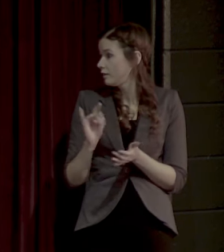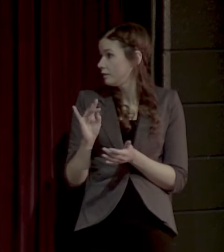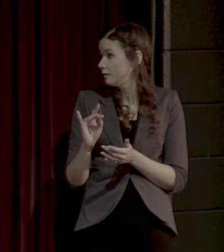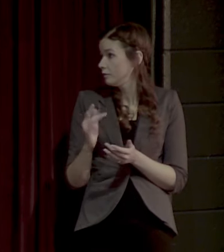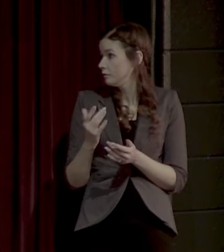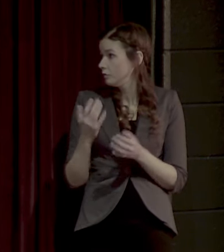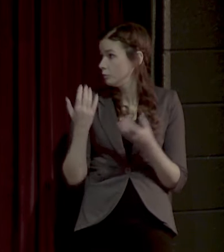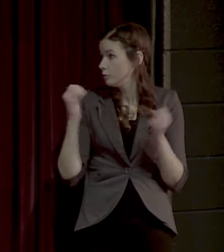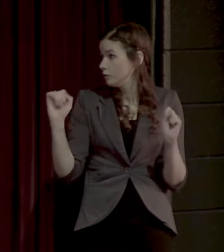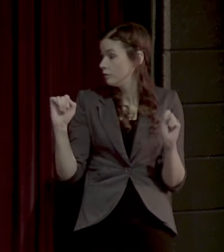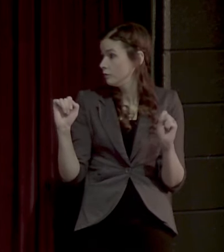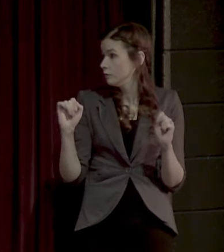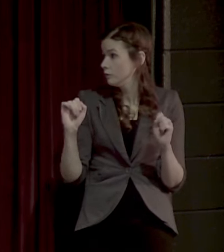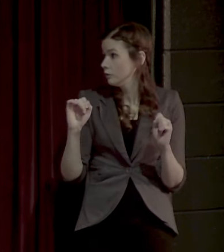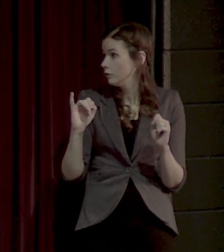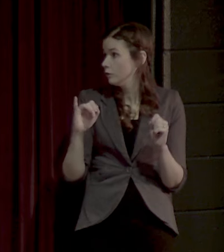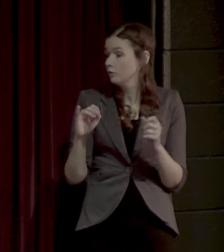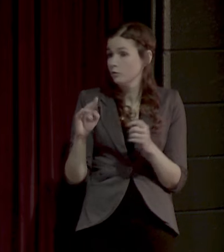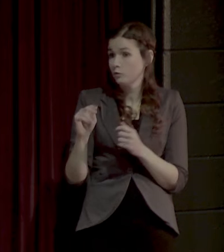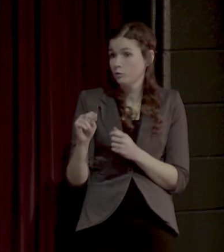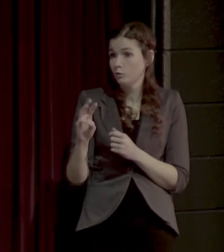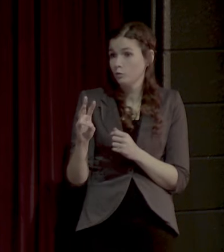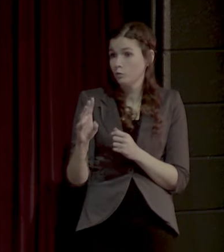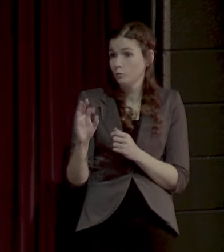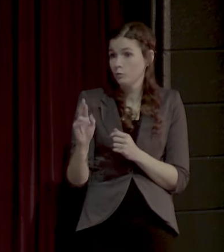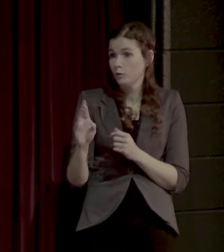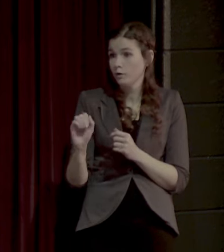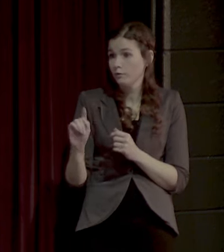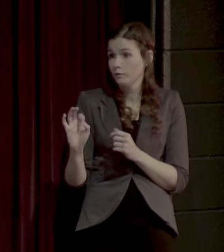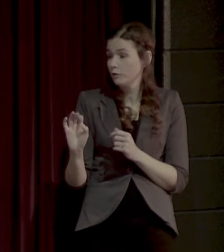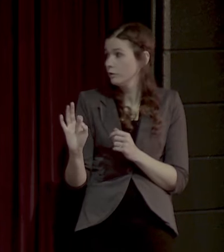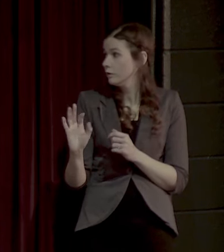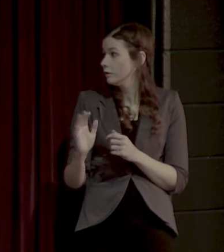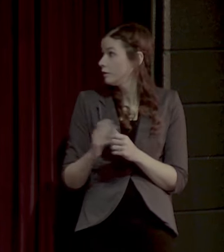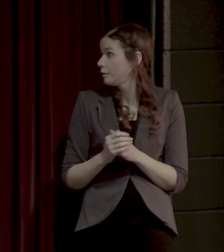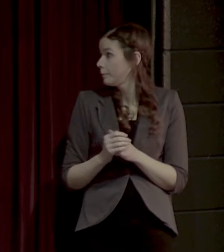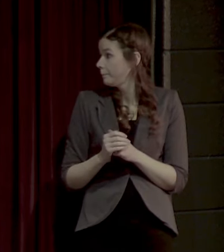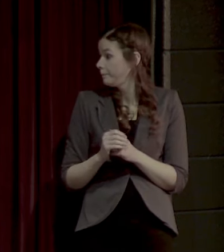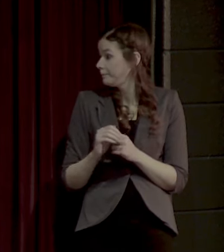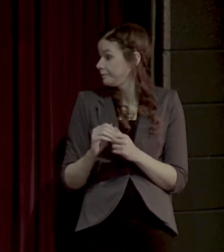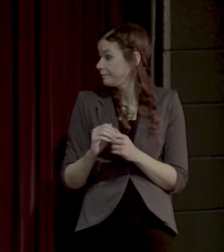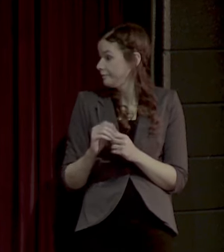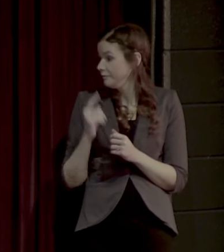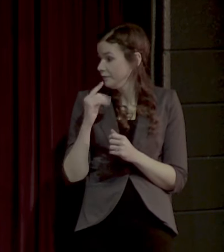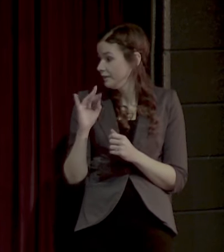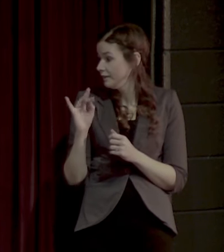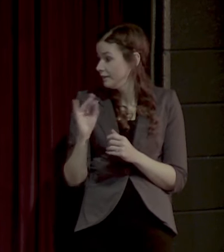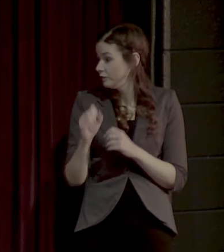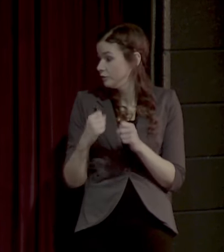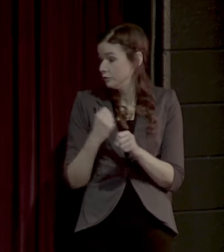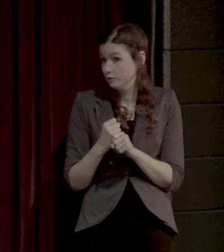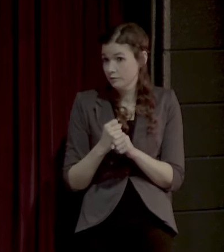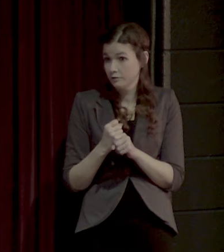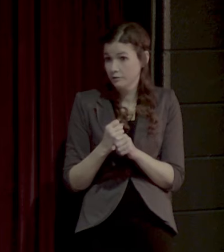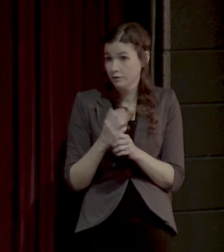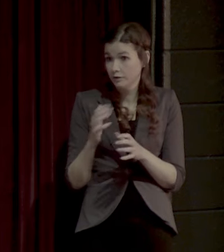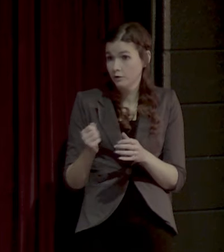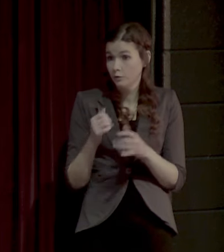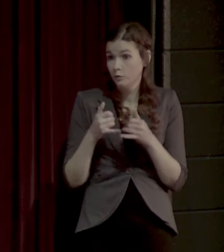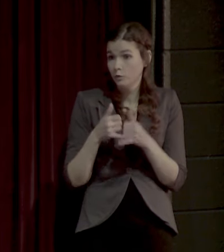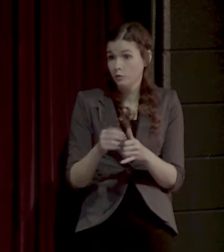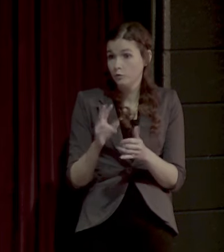superintendent for the New Rockford Cheyenne School District for 7 years. Her district recently received the Governor's System Innovation Award in